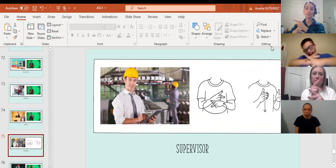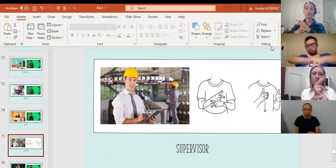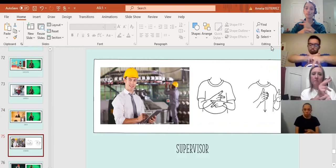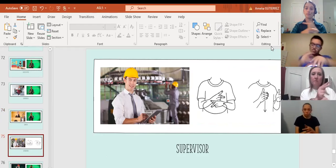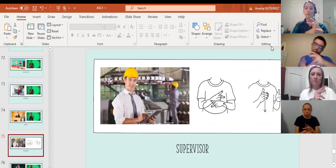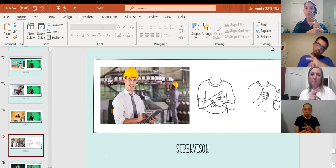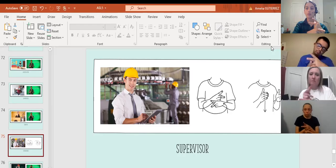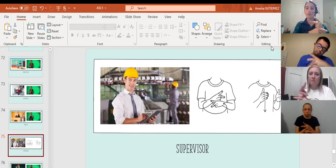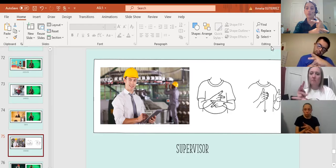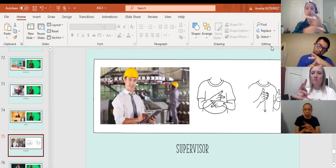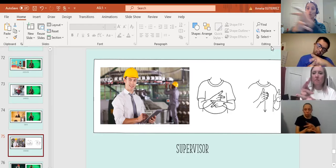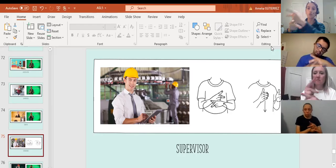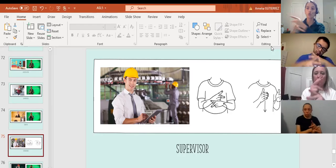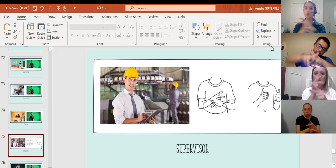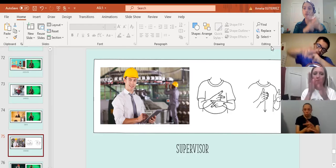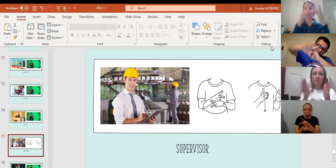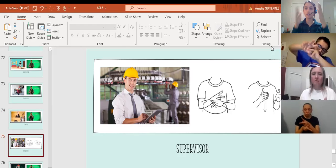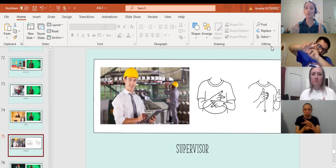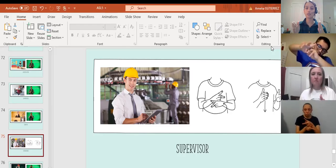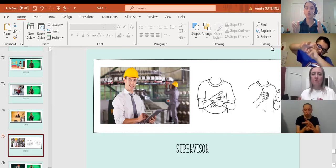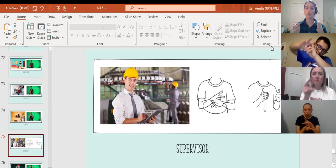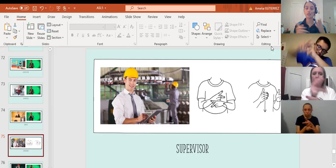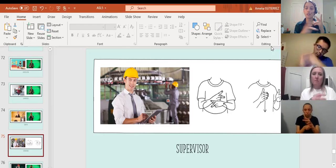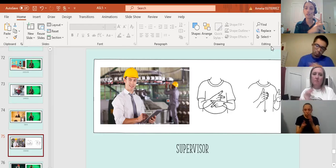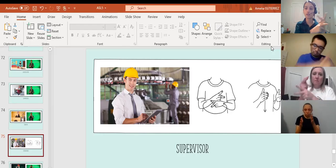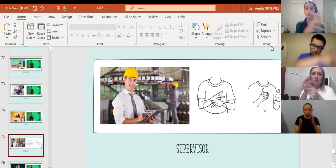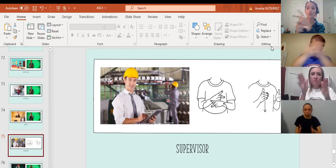circle. So a supervisor.